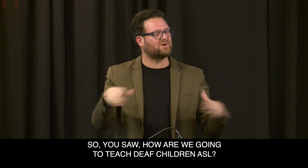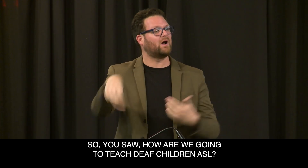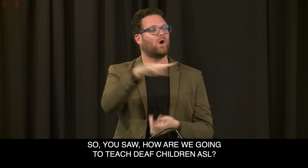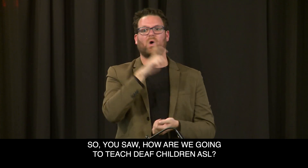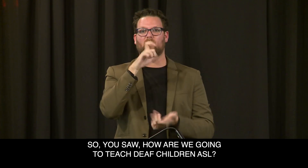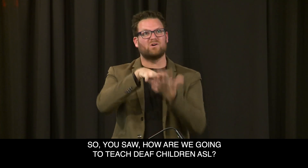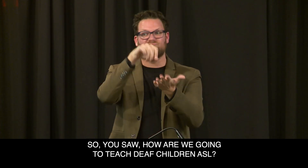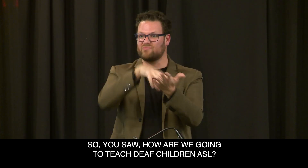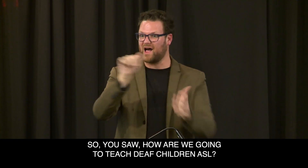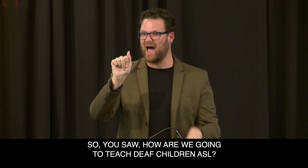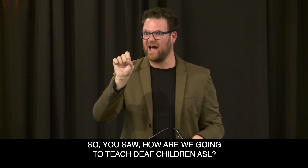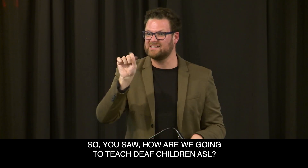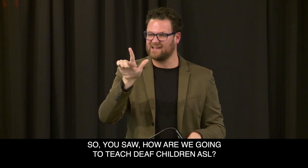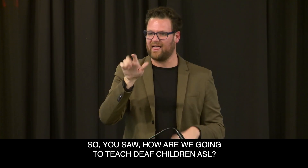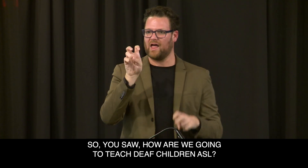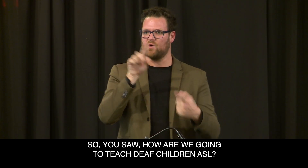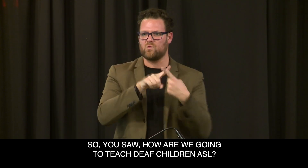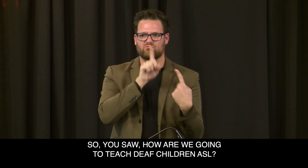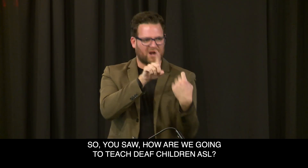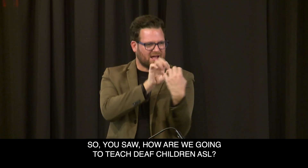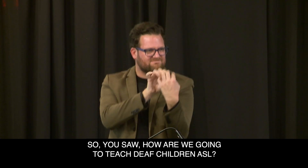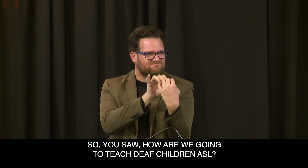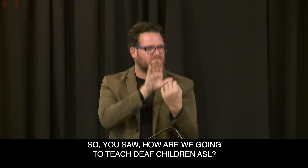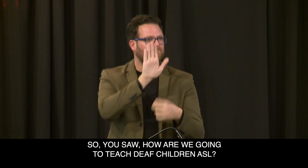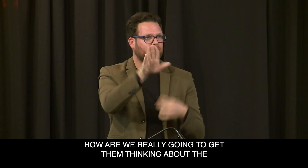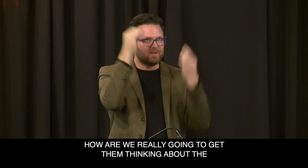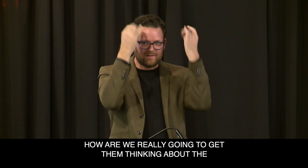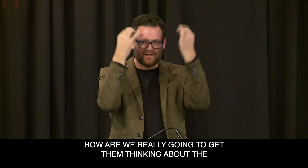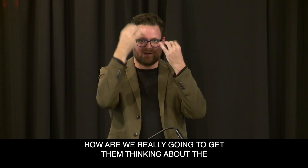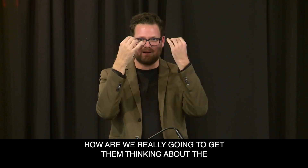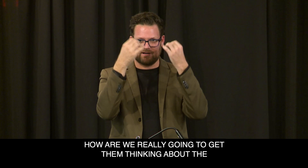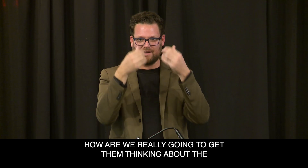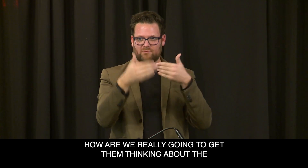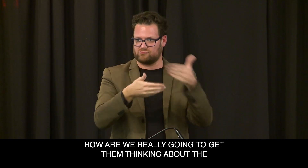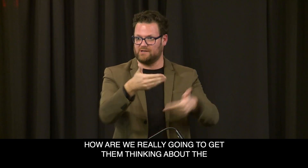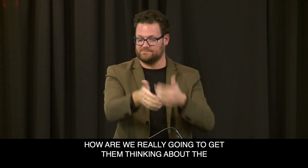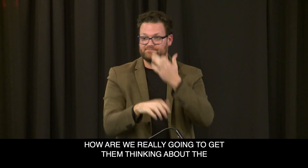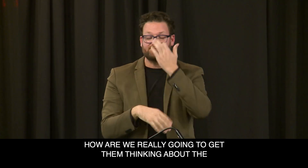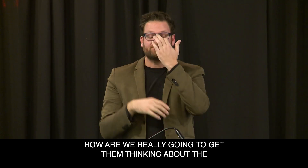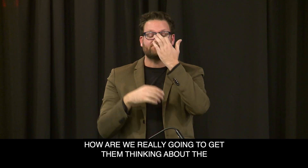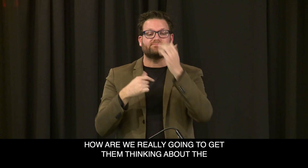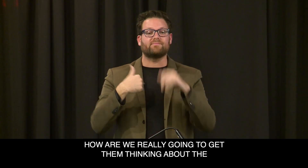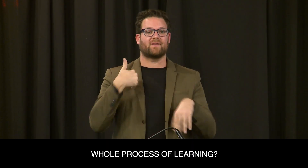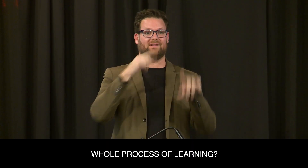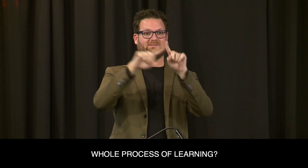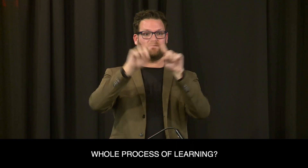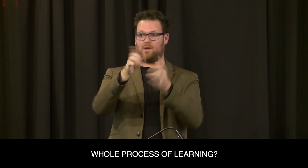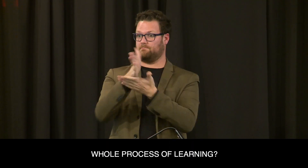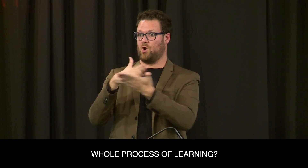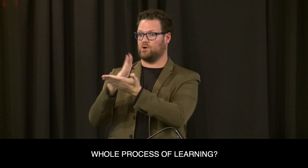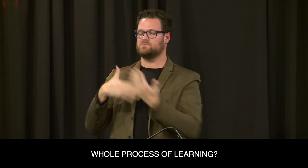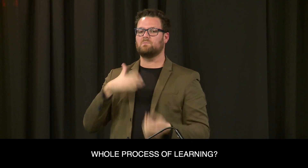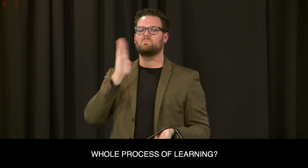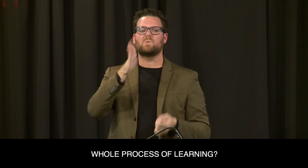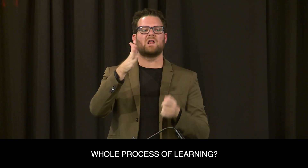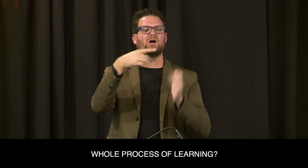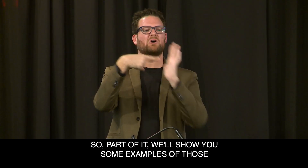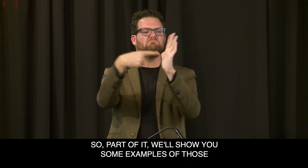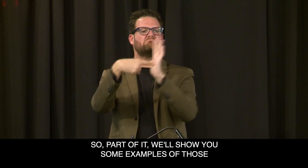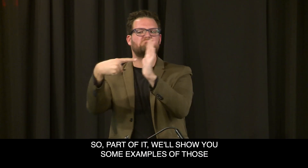how are we going to teach deaf children ASL? How are we really going to get them thinking about the whole process of learning? So part of it,